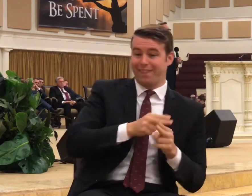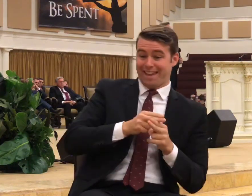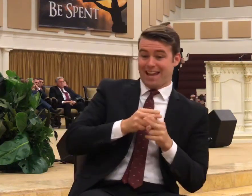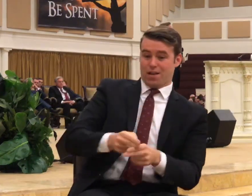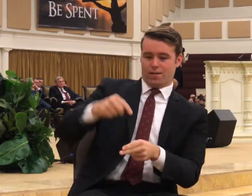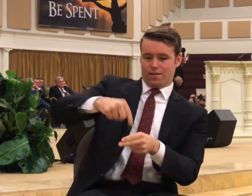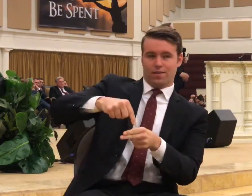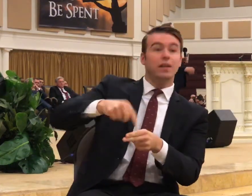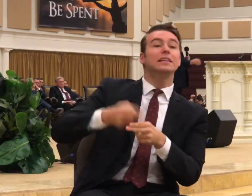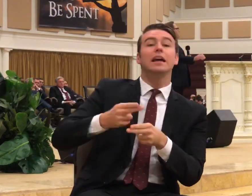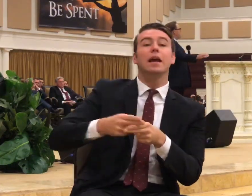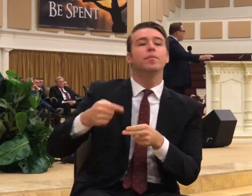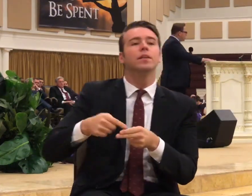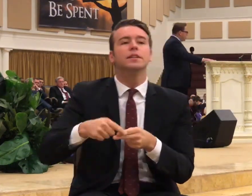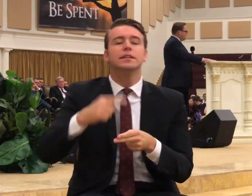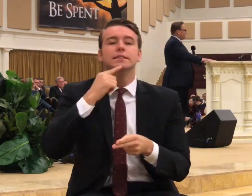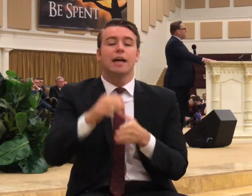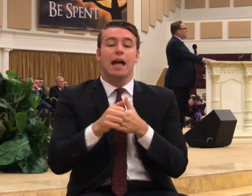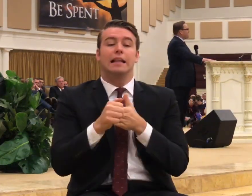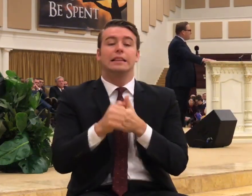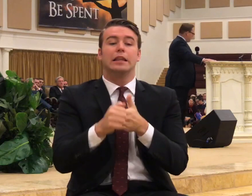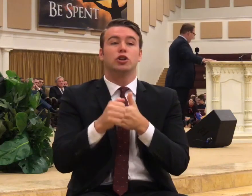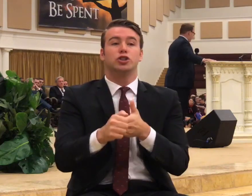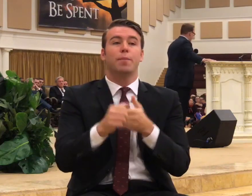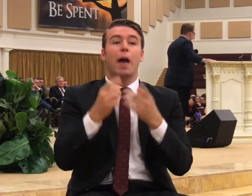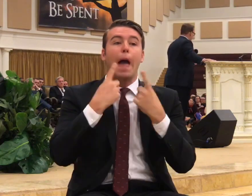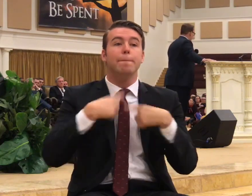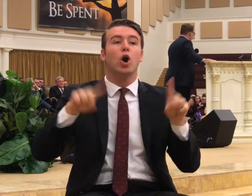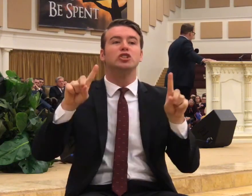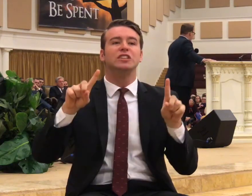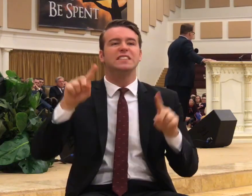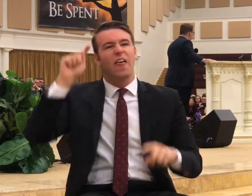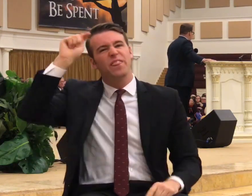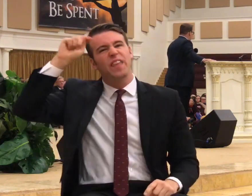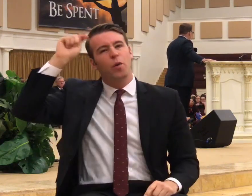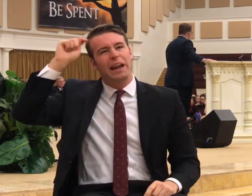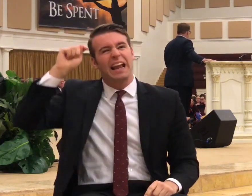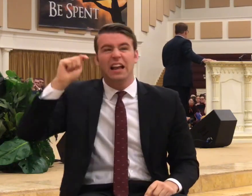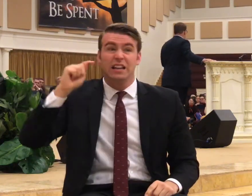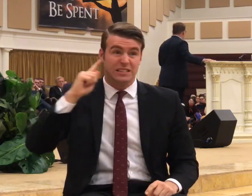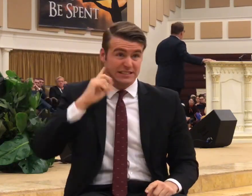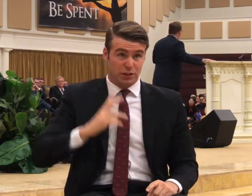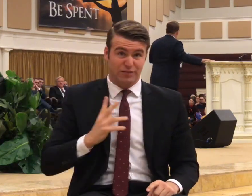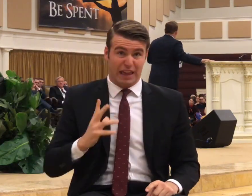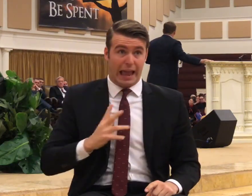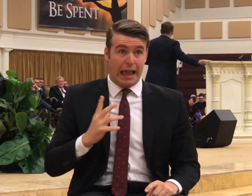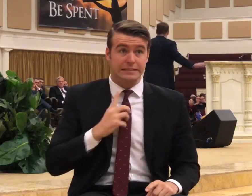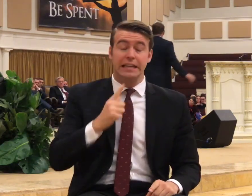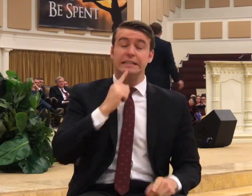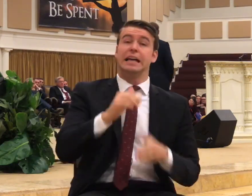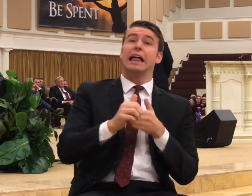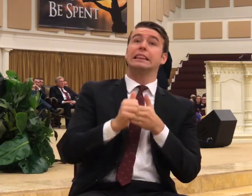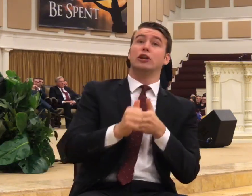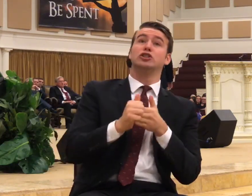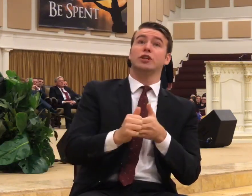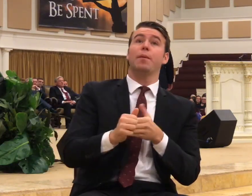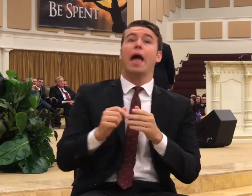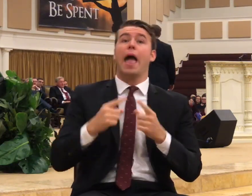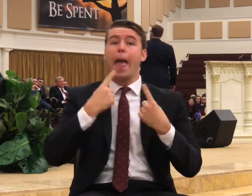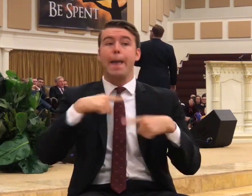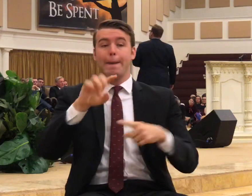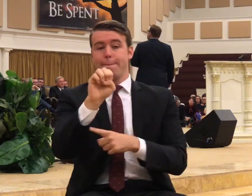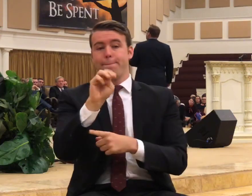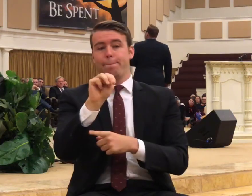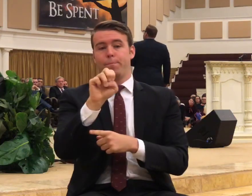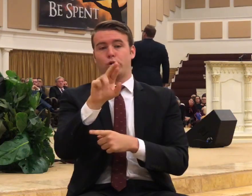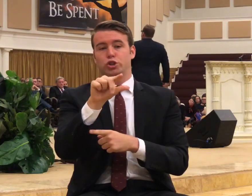called leadership emergence theory. That sounds fancy, so say it. Leadership emergence